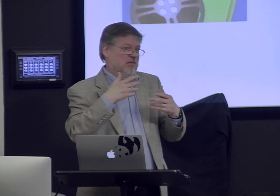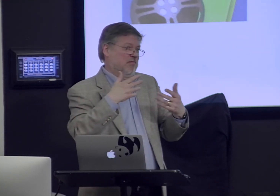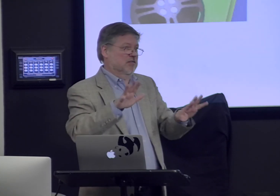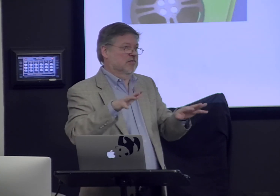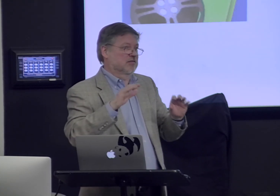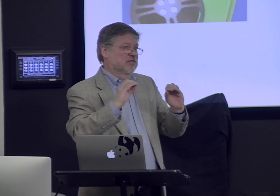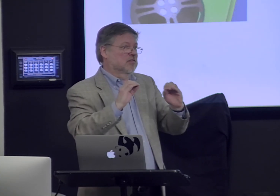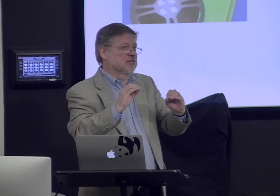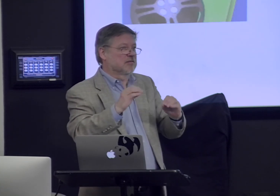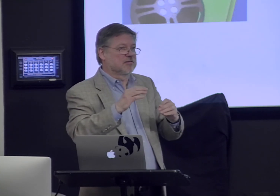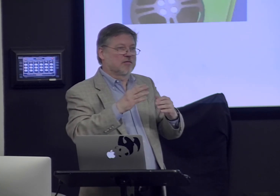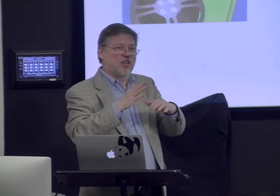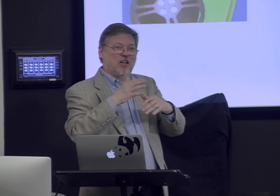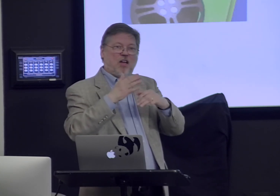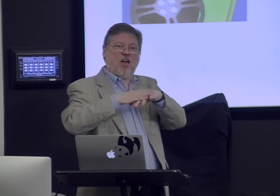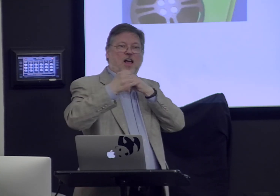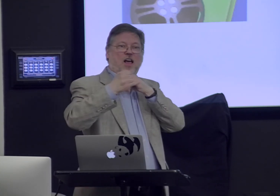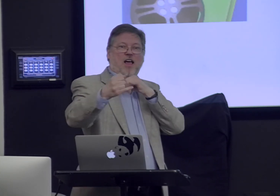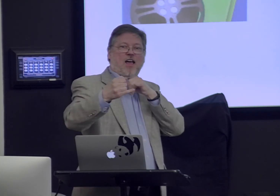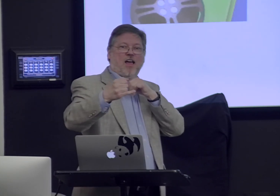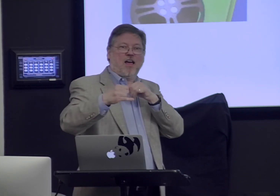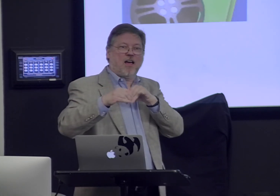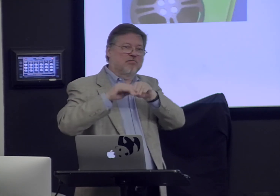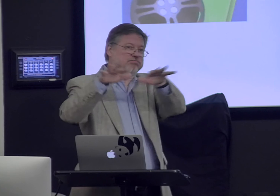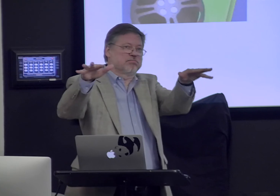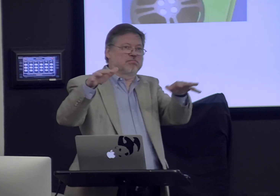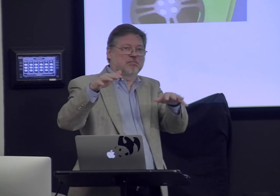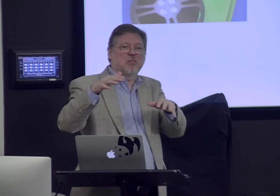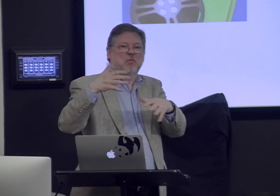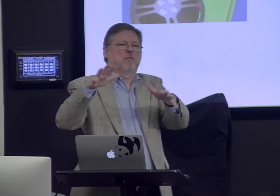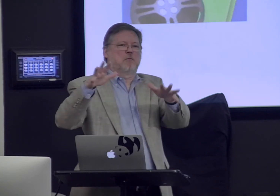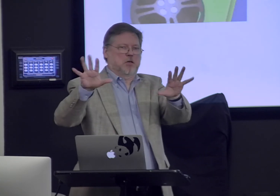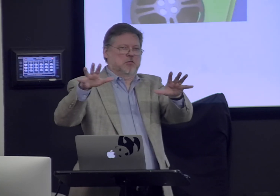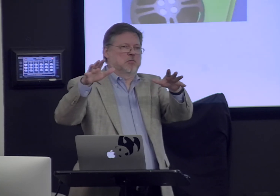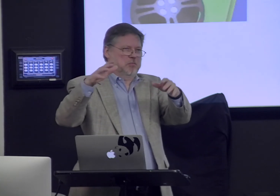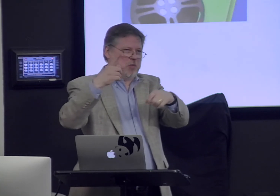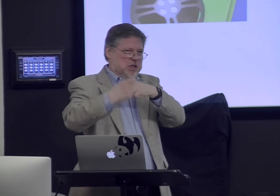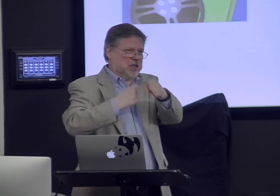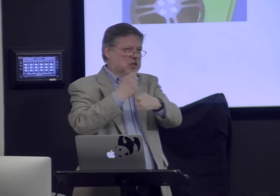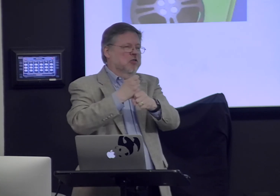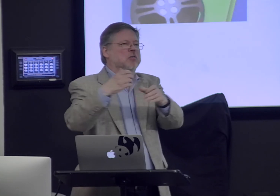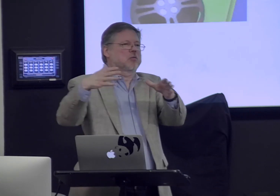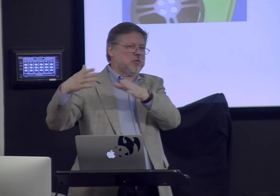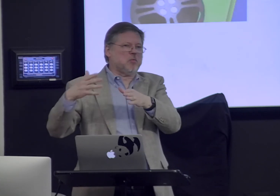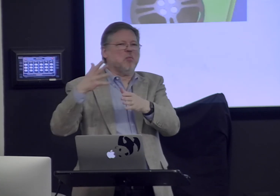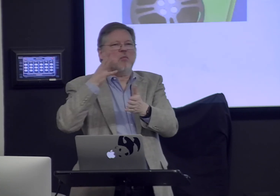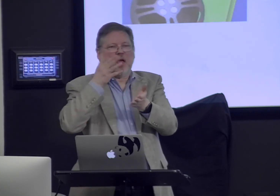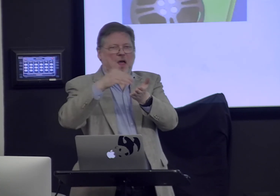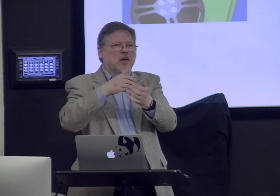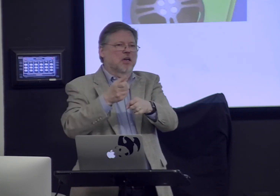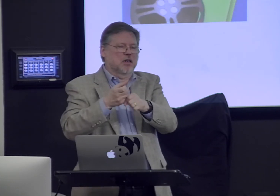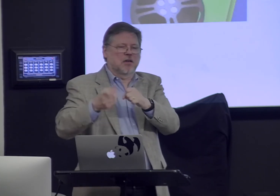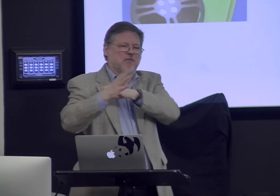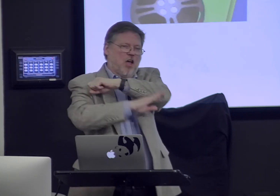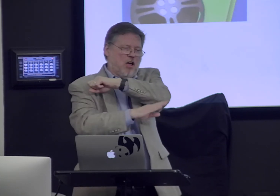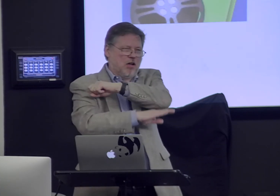was mentioned in the introduction, and neither did I have time to open up the database, but I thought I would include the URL so